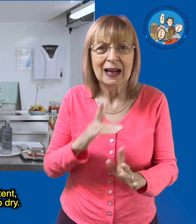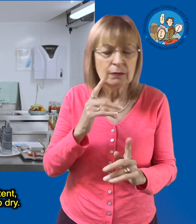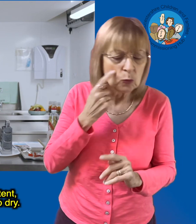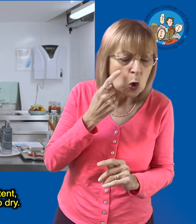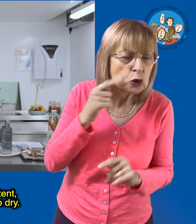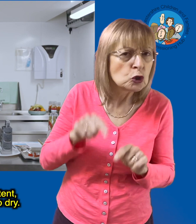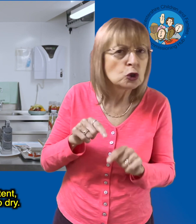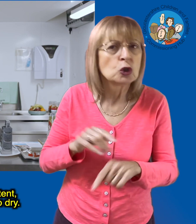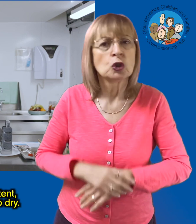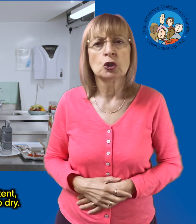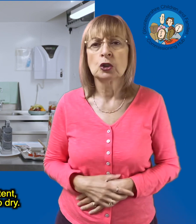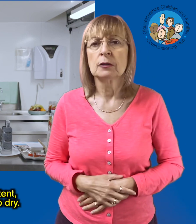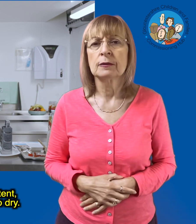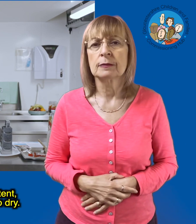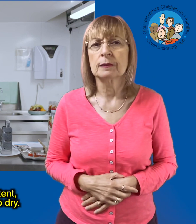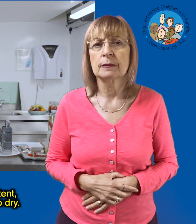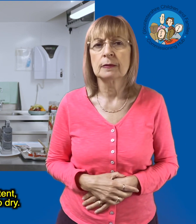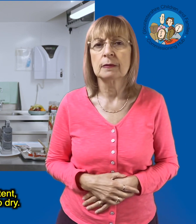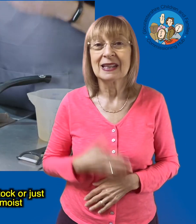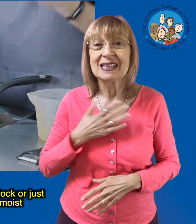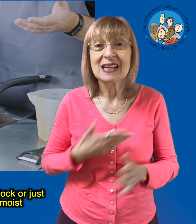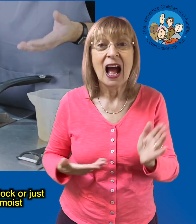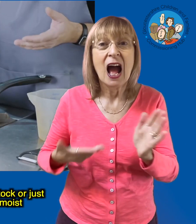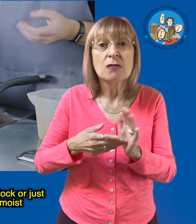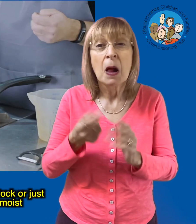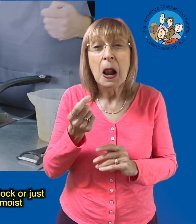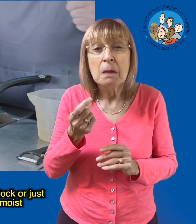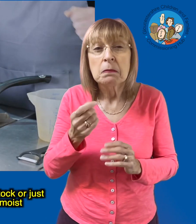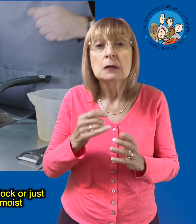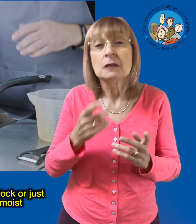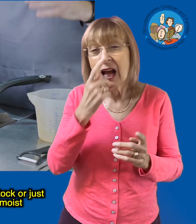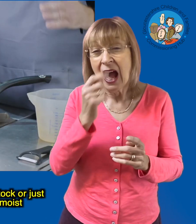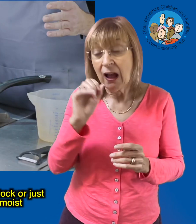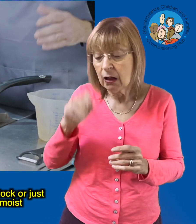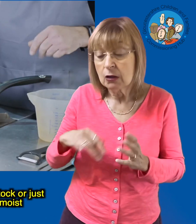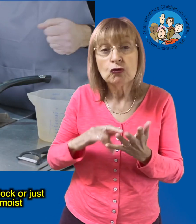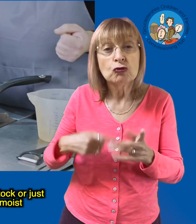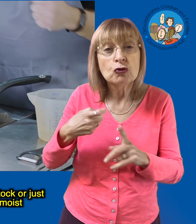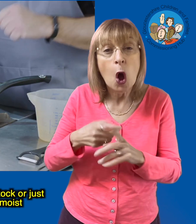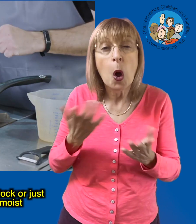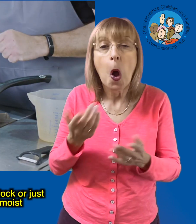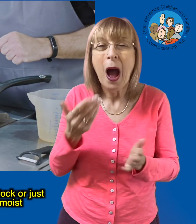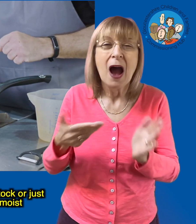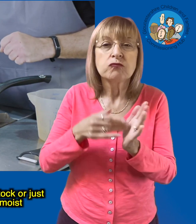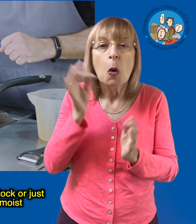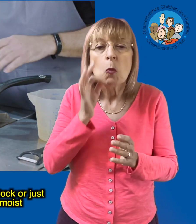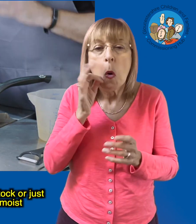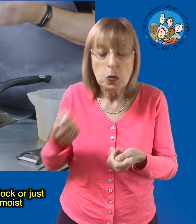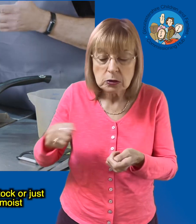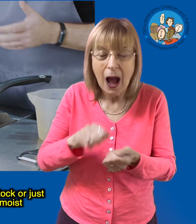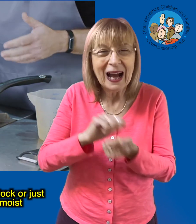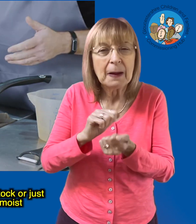liquid content an eye on it so it doesn't go too dry. If you do need to add that little bit extra stock, or just need a little bit extra